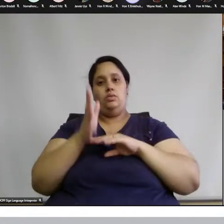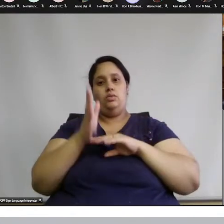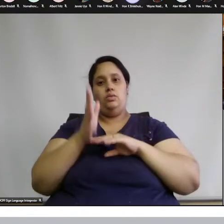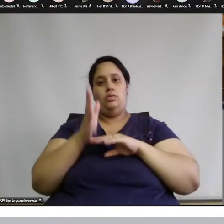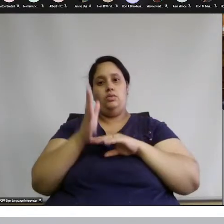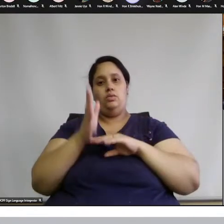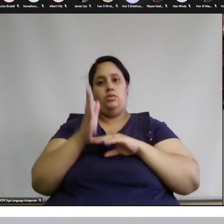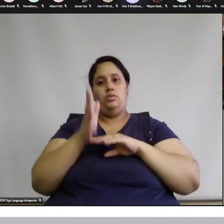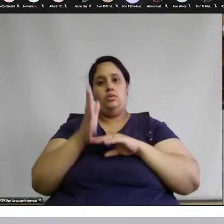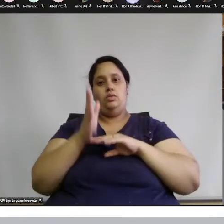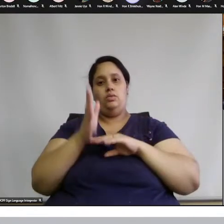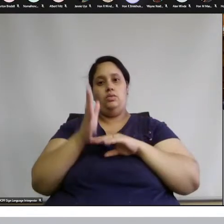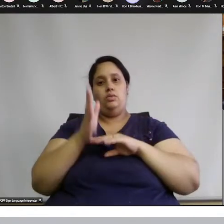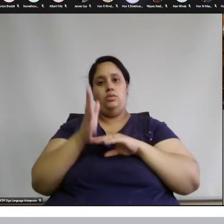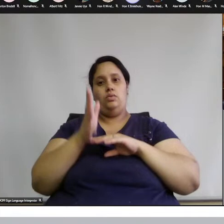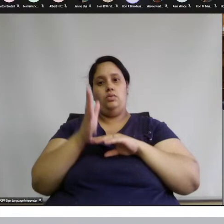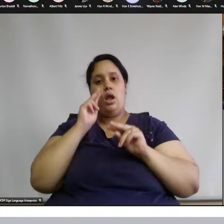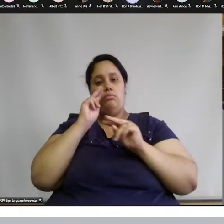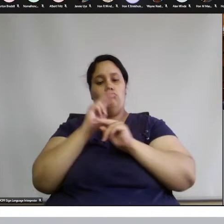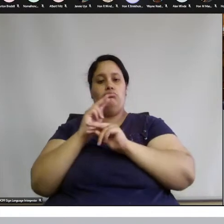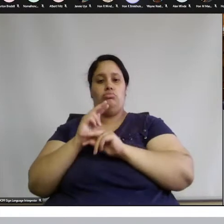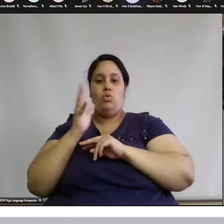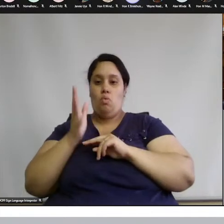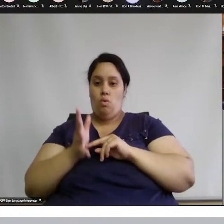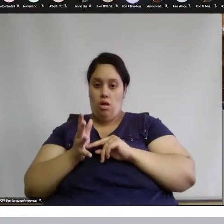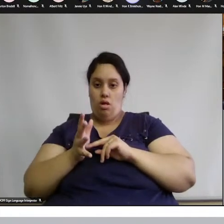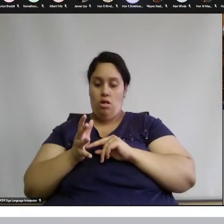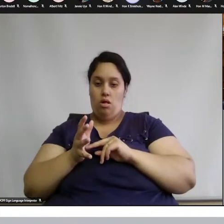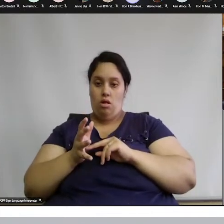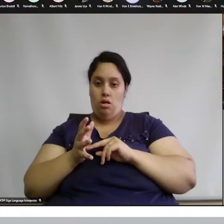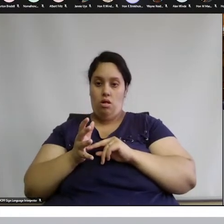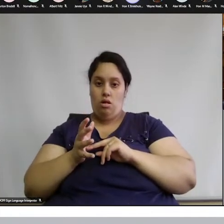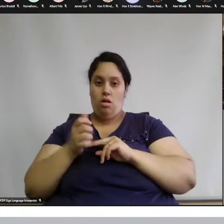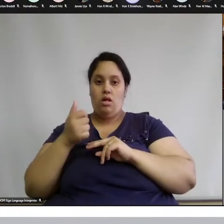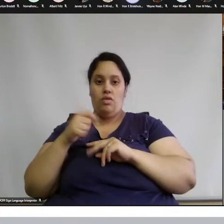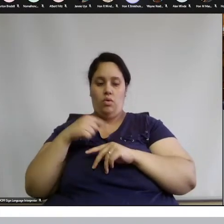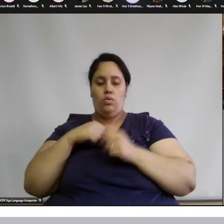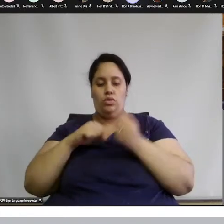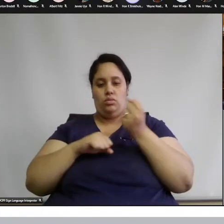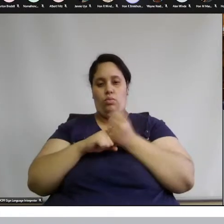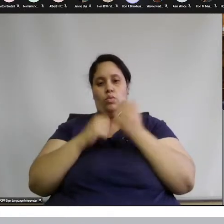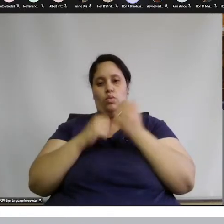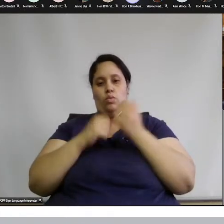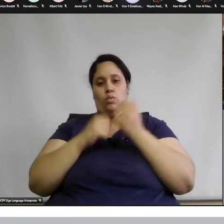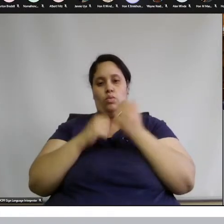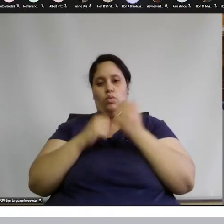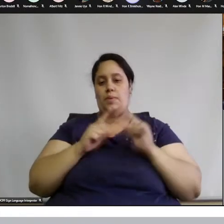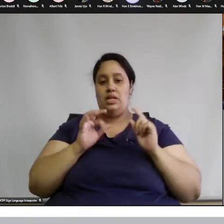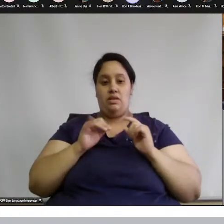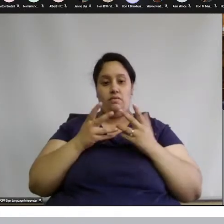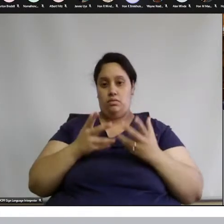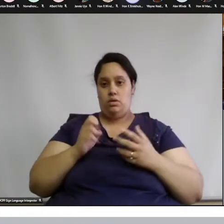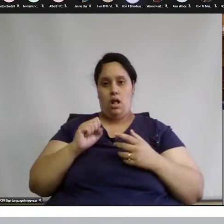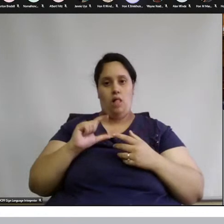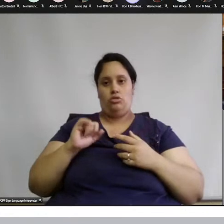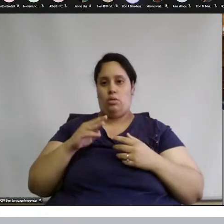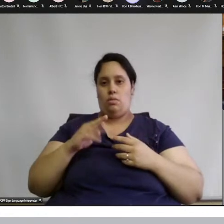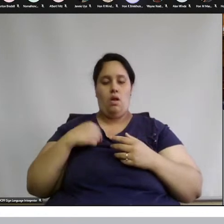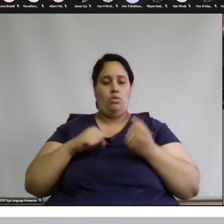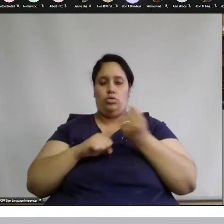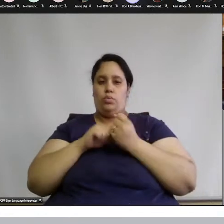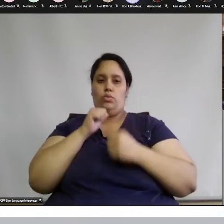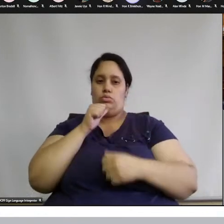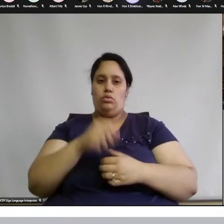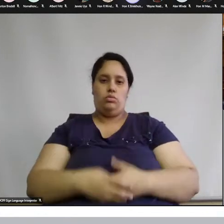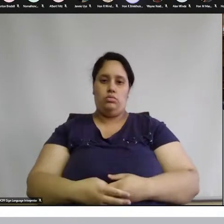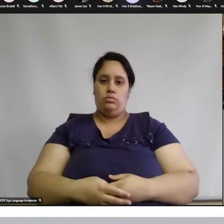it will be looked at, then we can support this budget. Otherwise, the Al Jamaa Party, we don't support this budget.